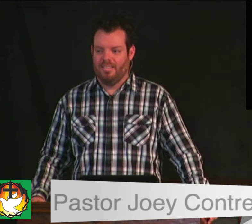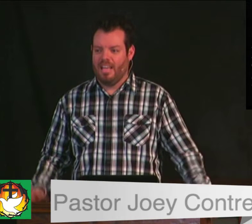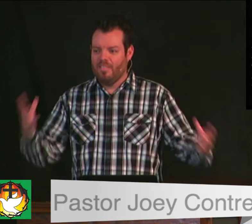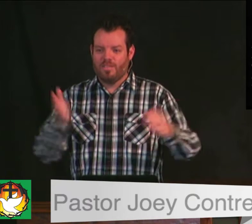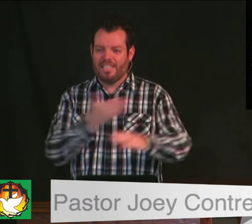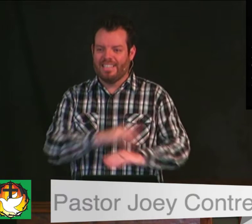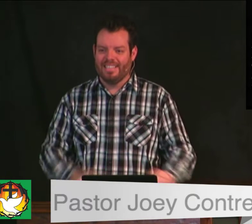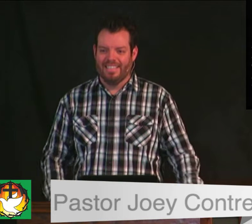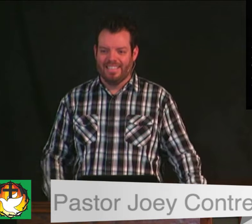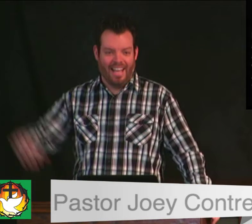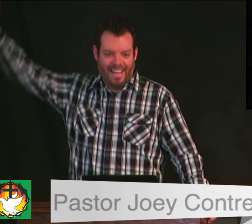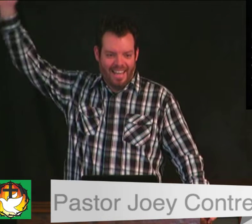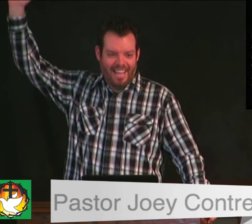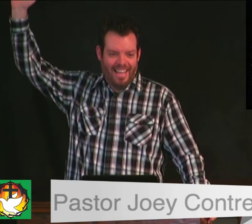How do you sing?